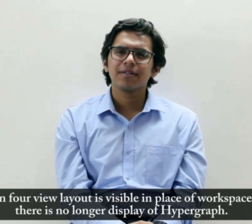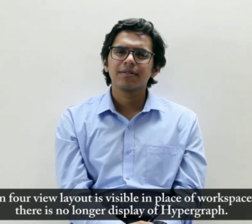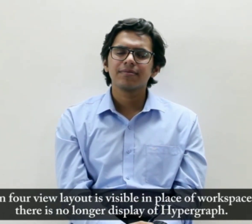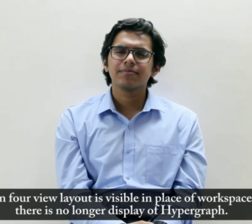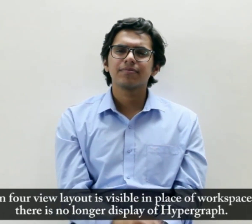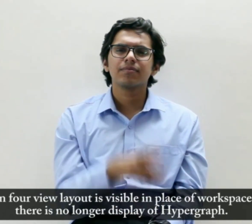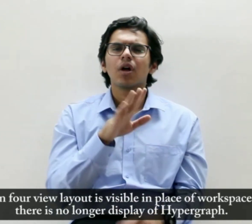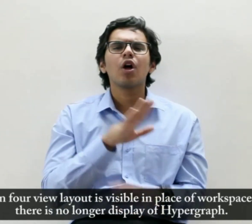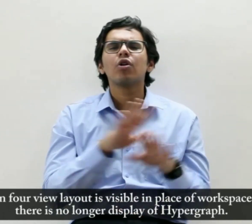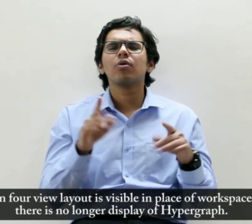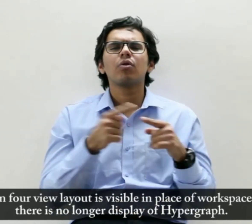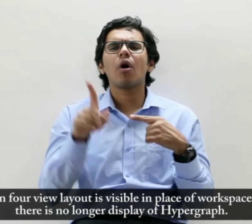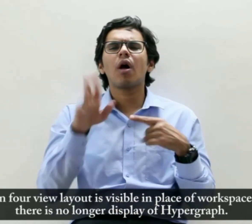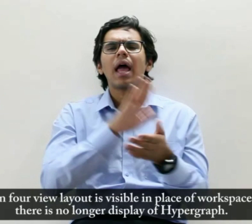hypergraph.